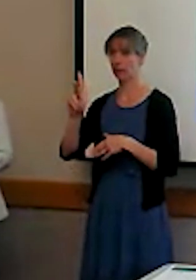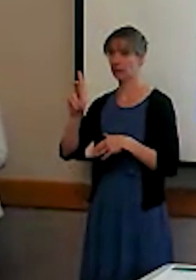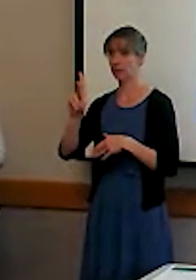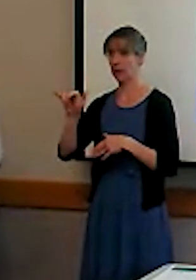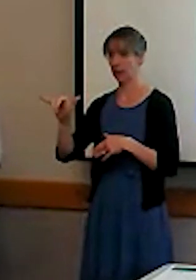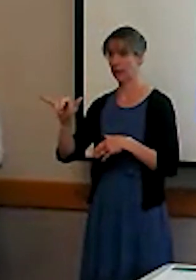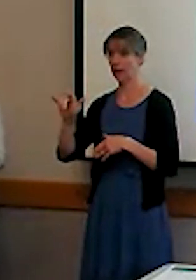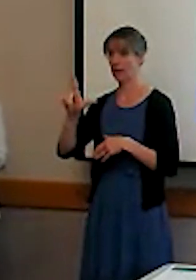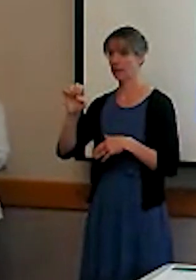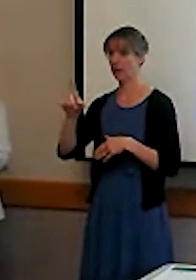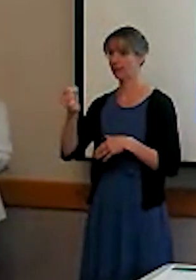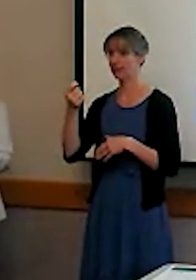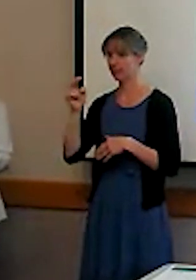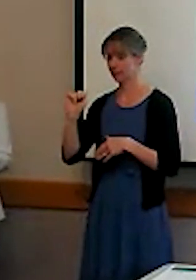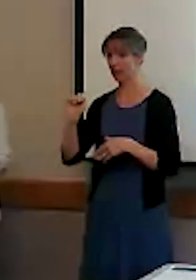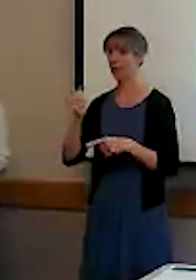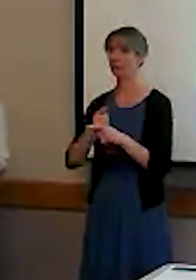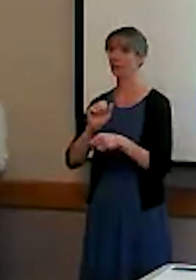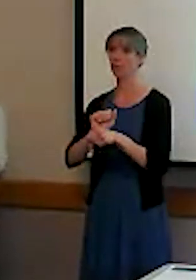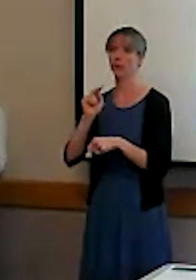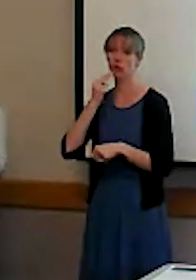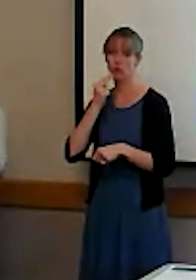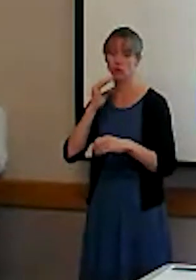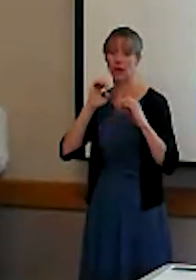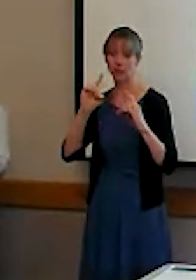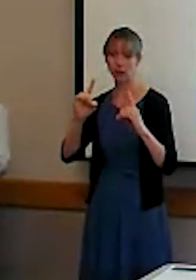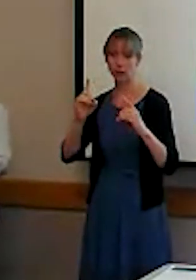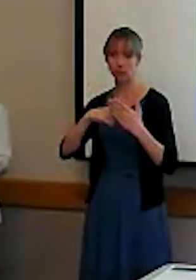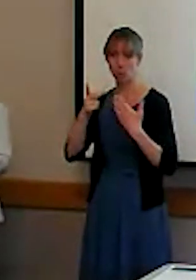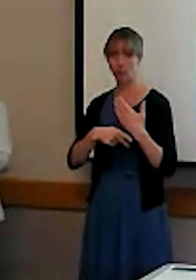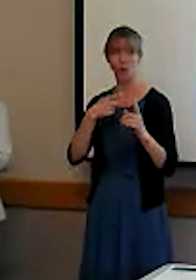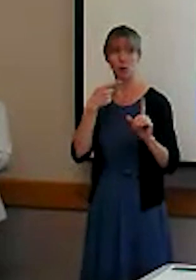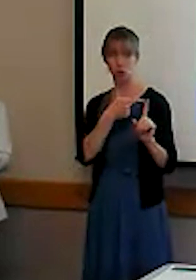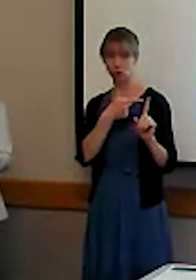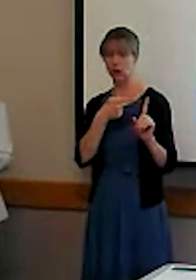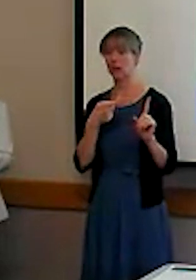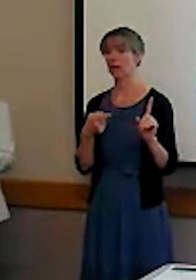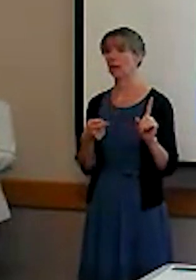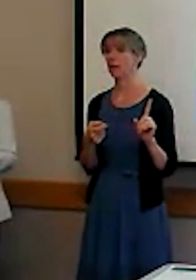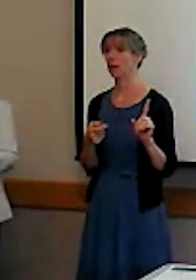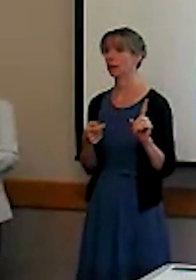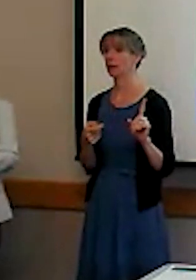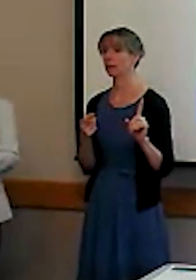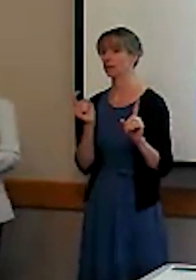in Lexington, where she's with the nutrition education program. She's